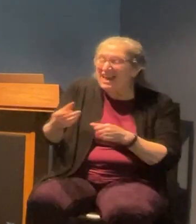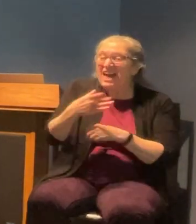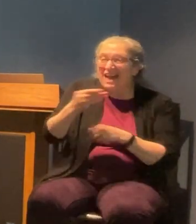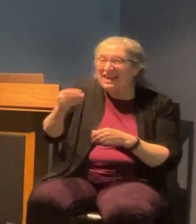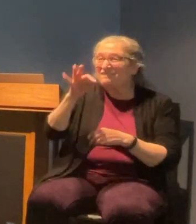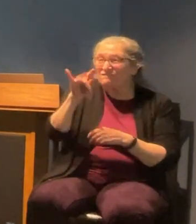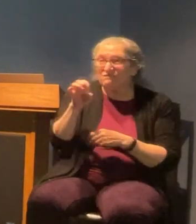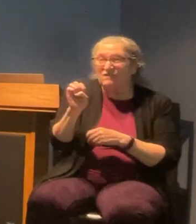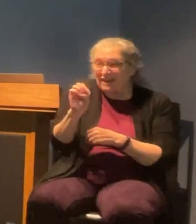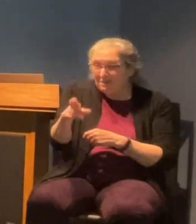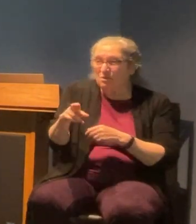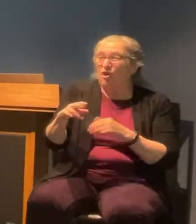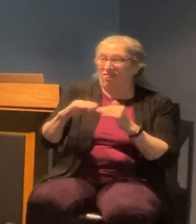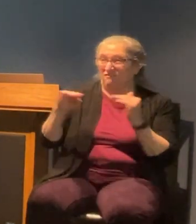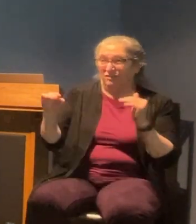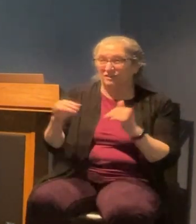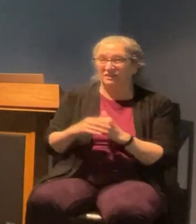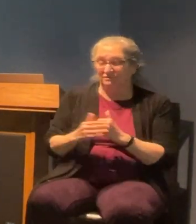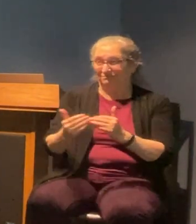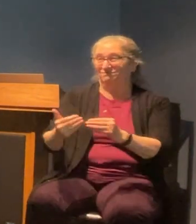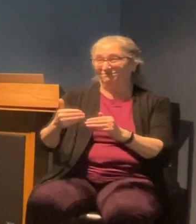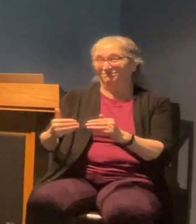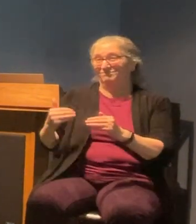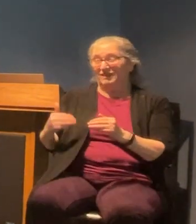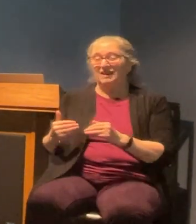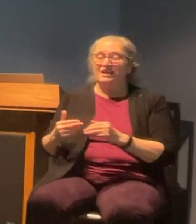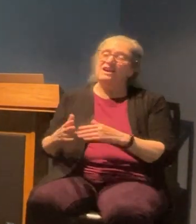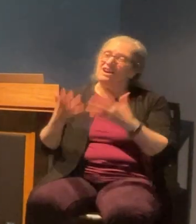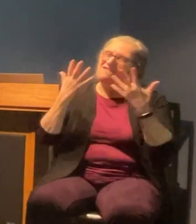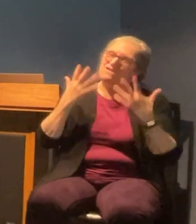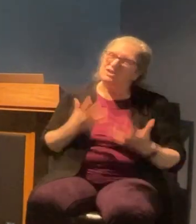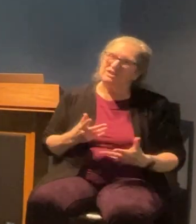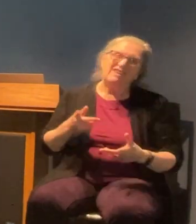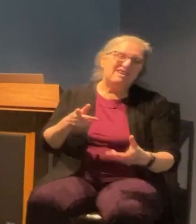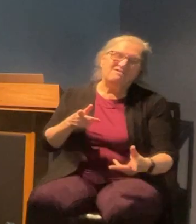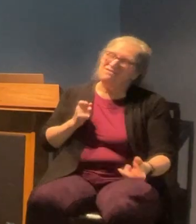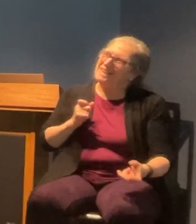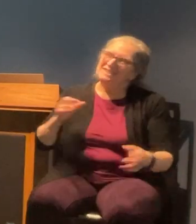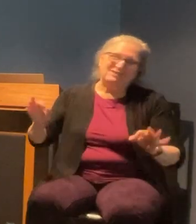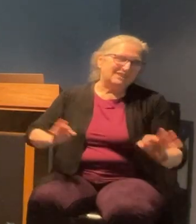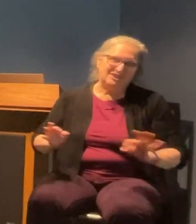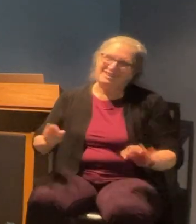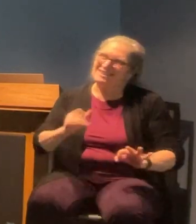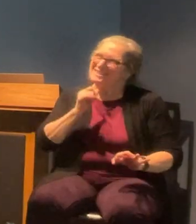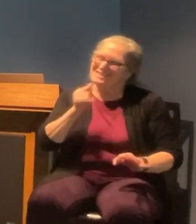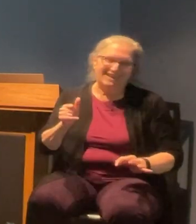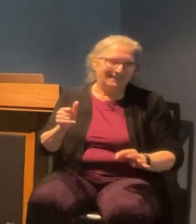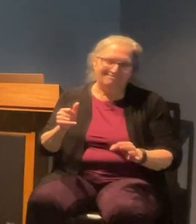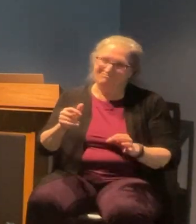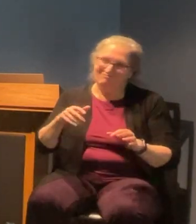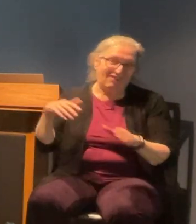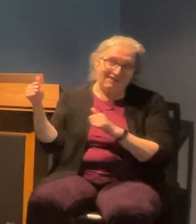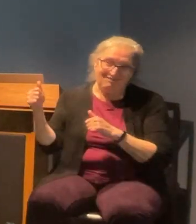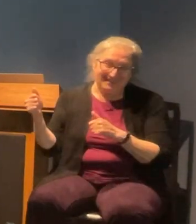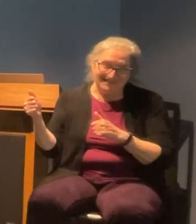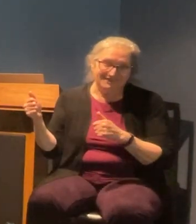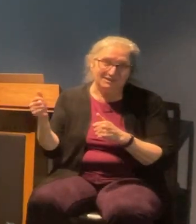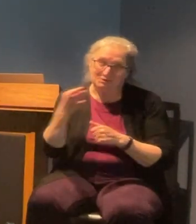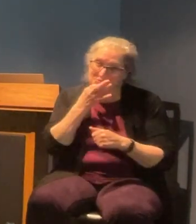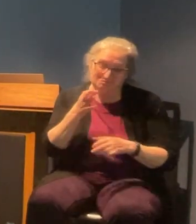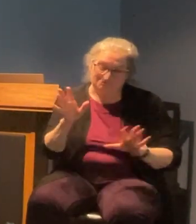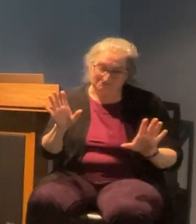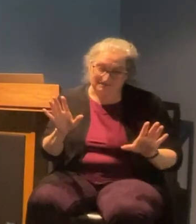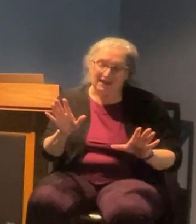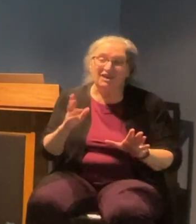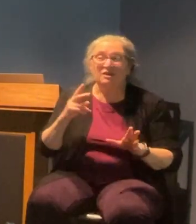to solve this. And unfortunately, I don't think fast fashion is going anywhere. Yeah. So we have to figure out a